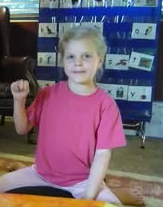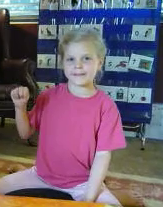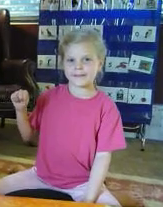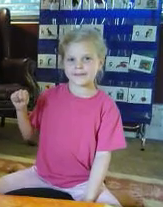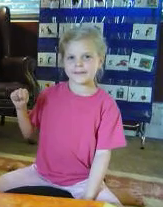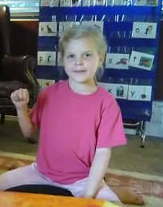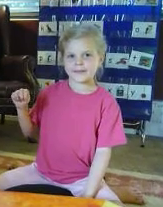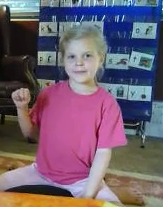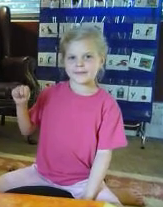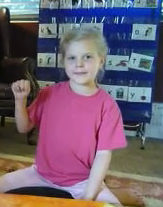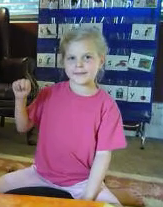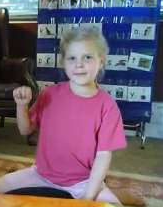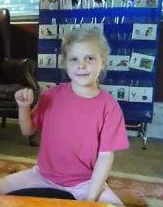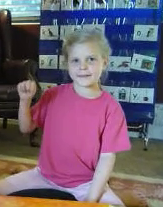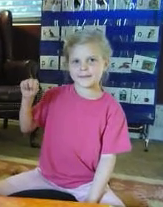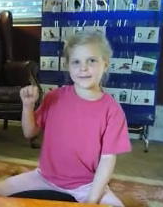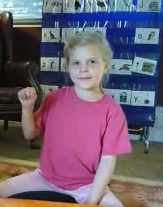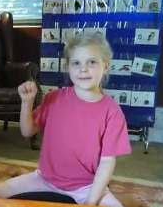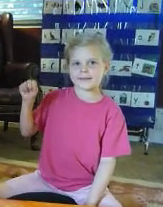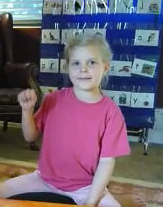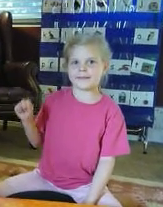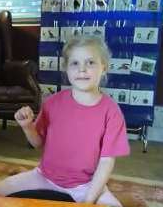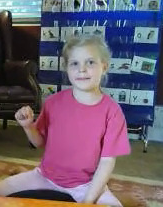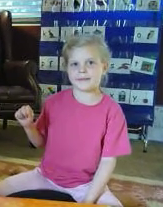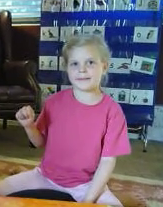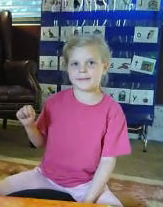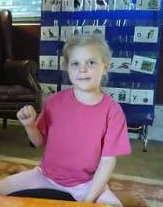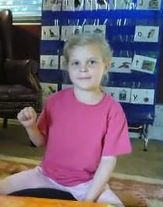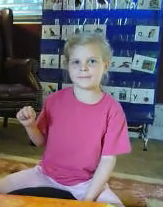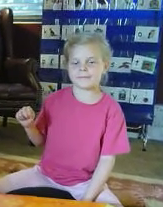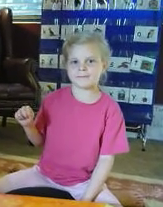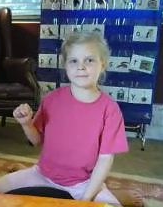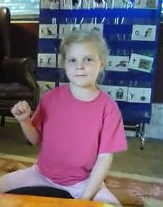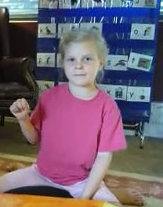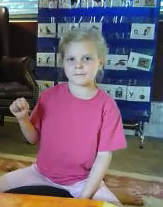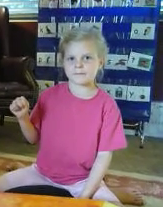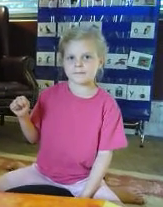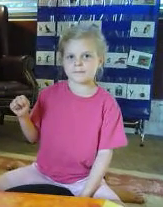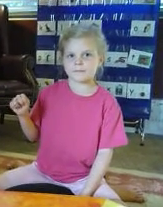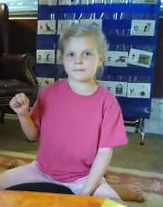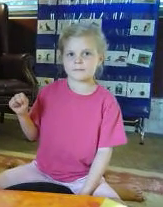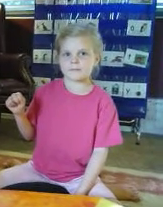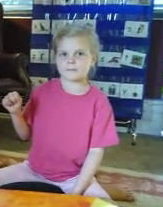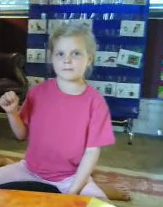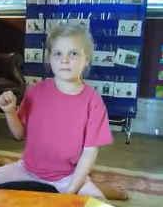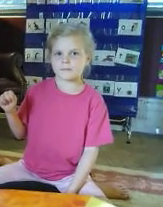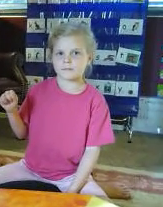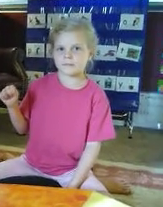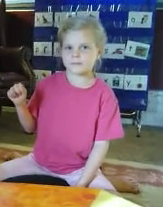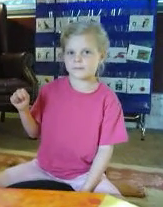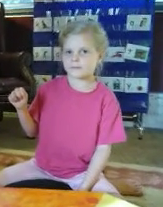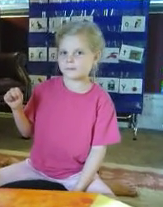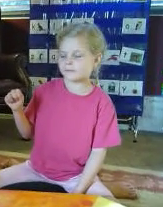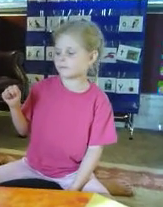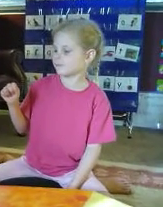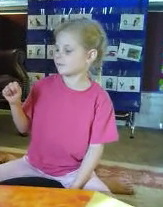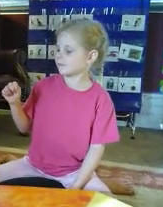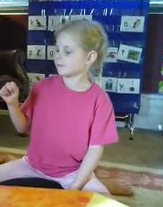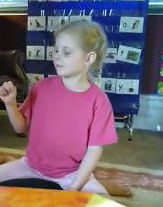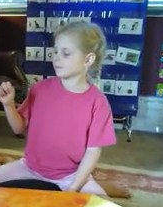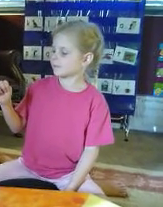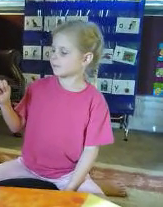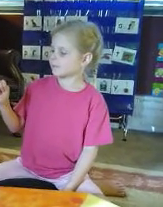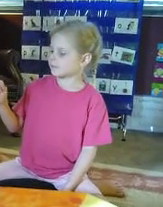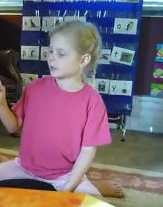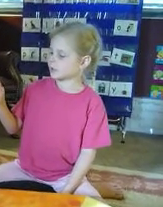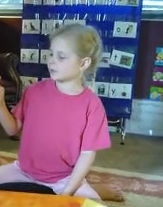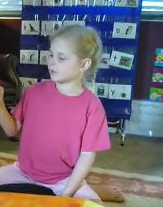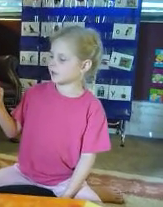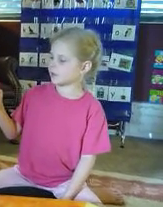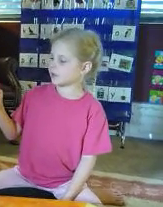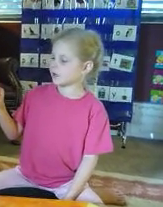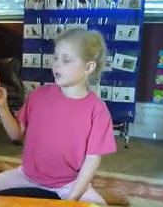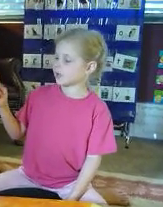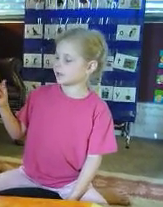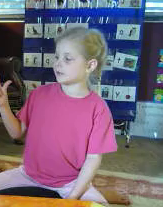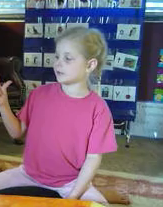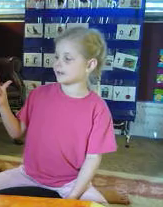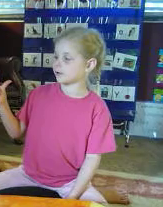N, N, N, N. Okay. To make it with your hand for the sign. You need to take your